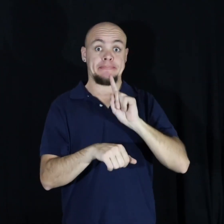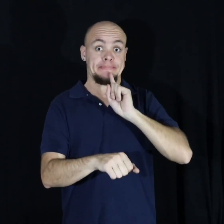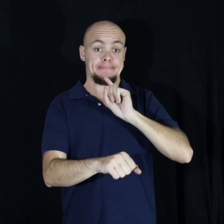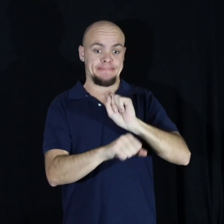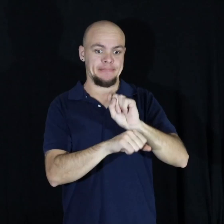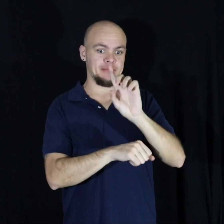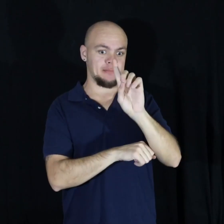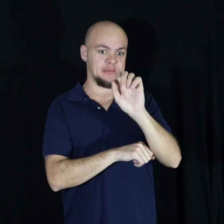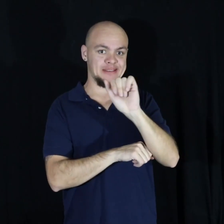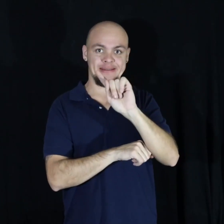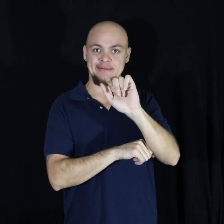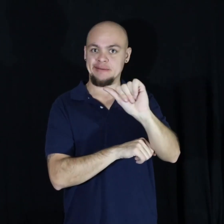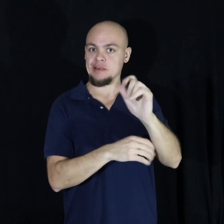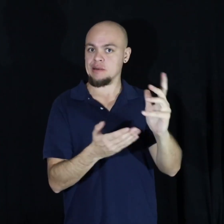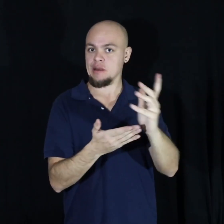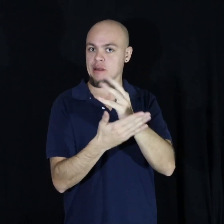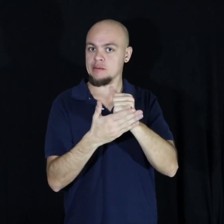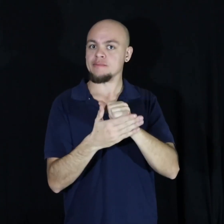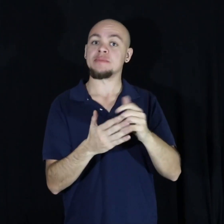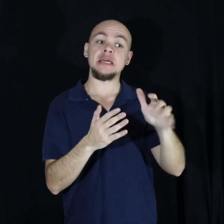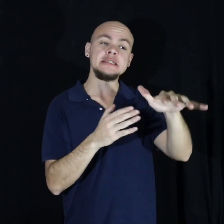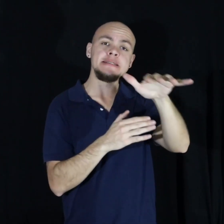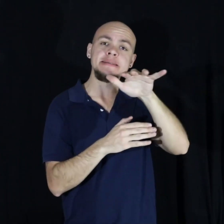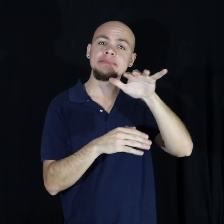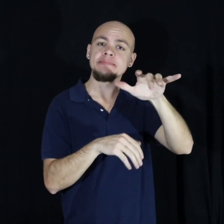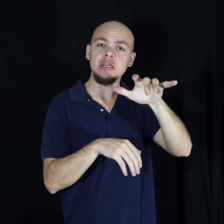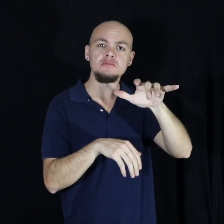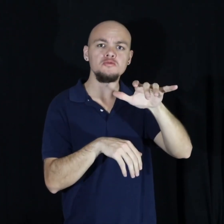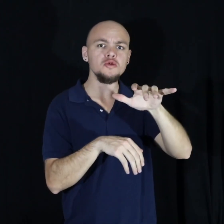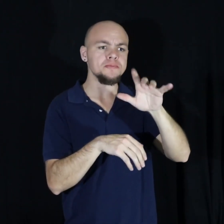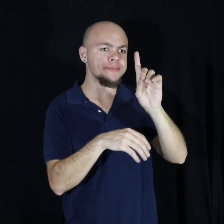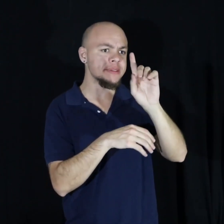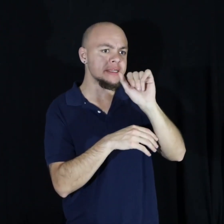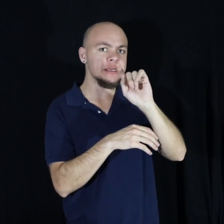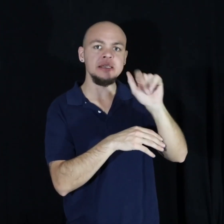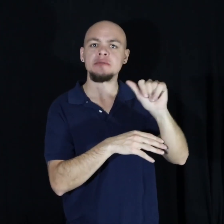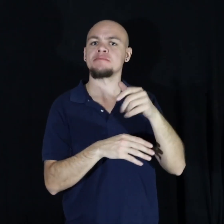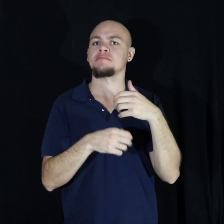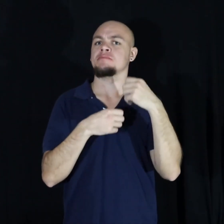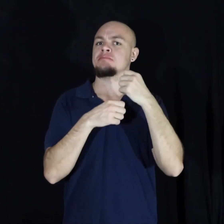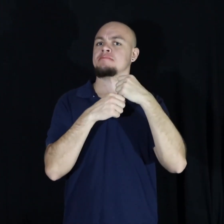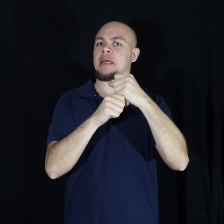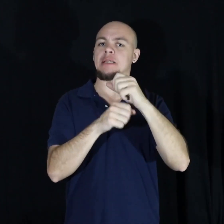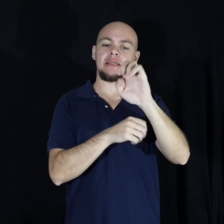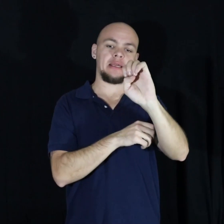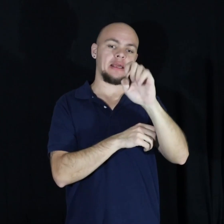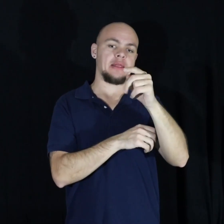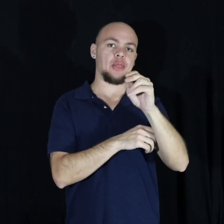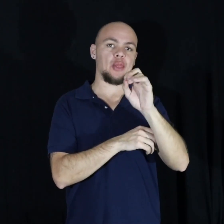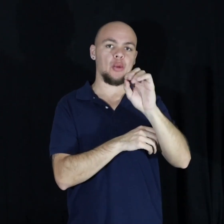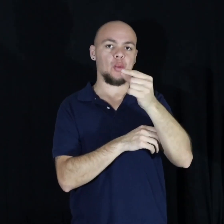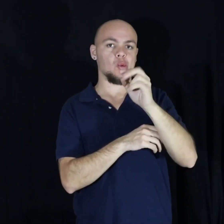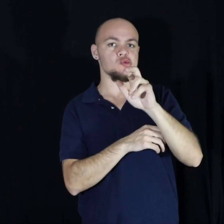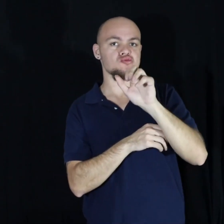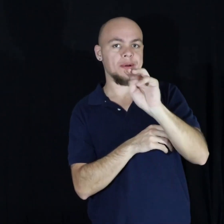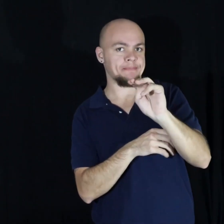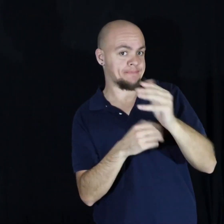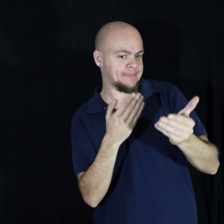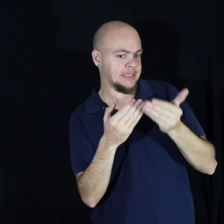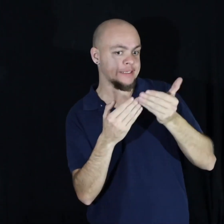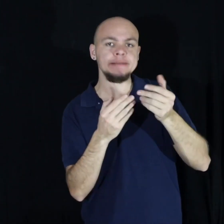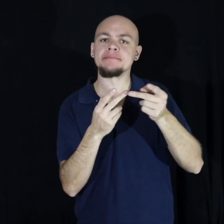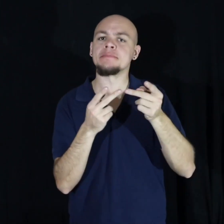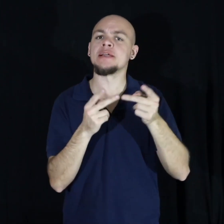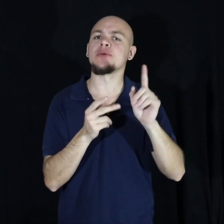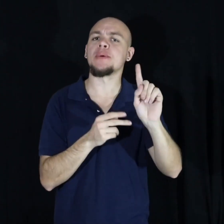data. I collected spatial data on their habitat and made an ethogram and recorded their behaviors. The easiest place to do this